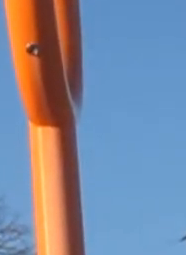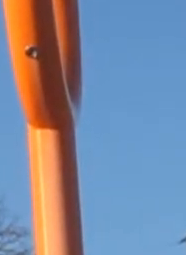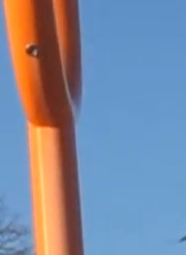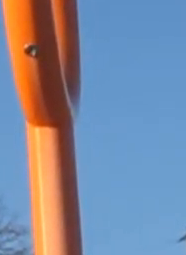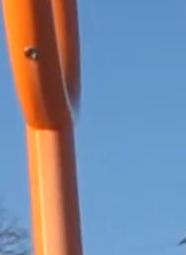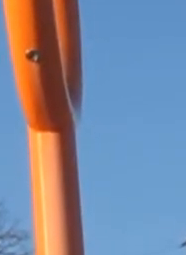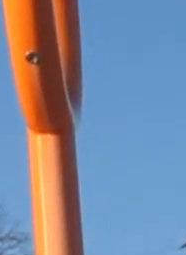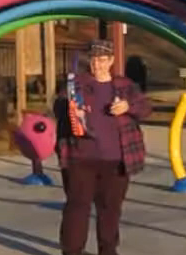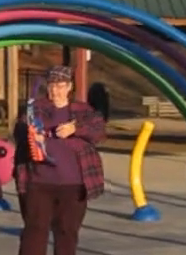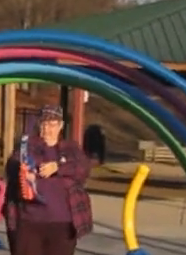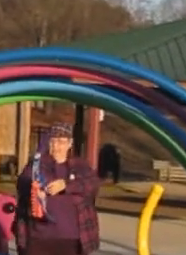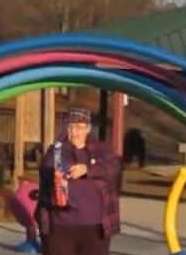Beautiful.